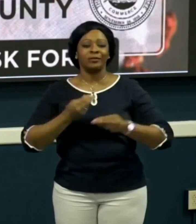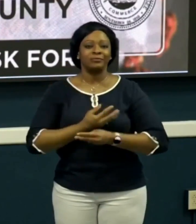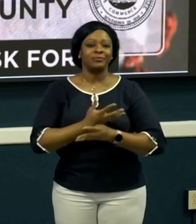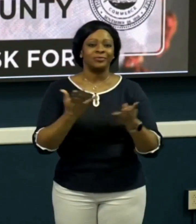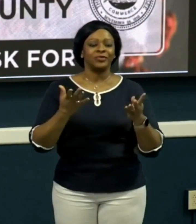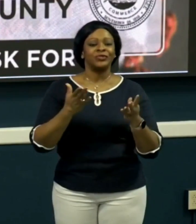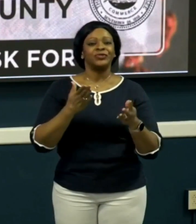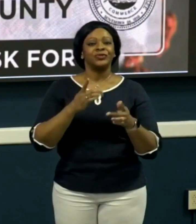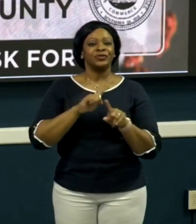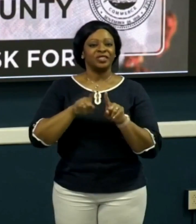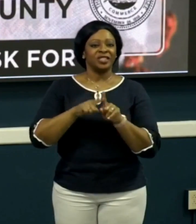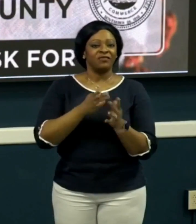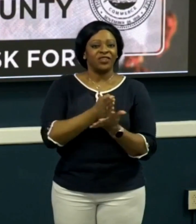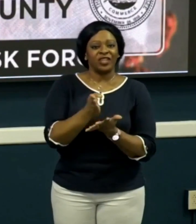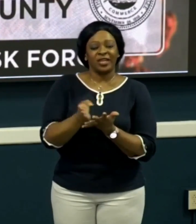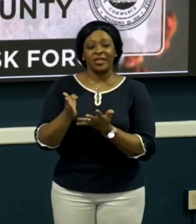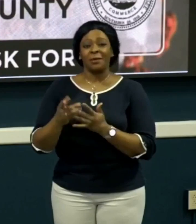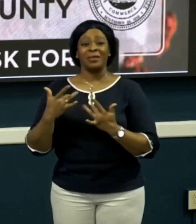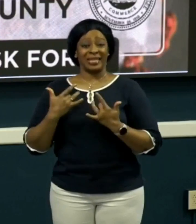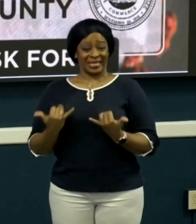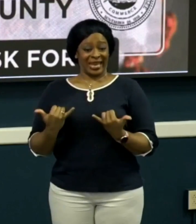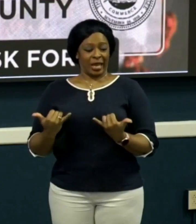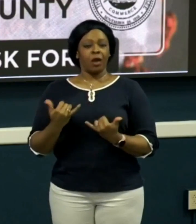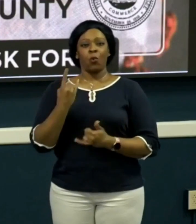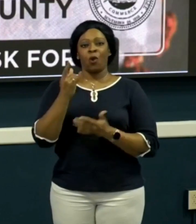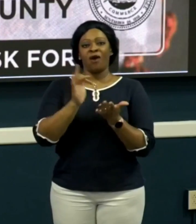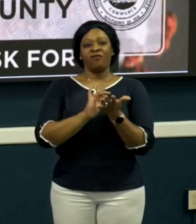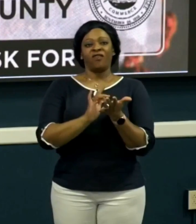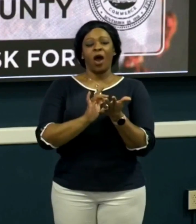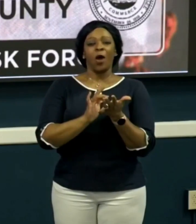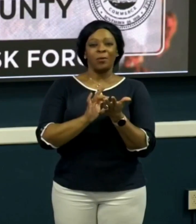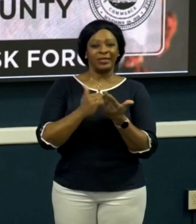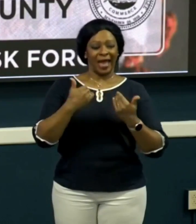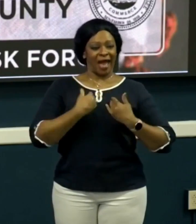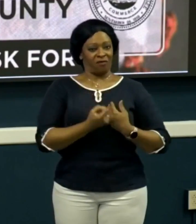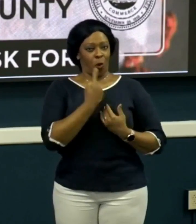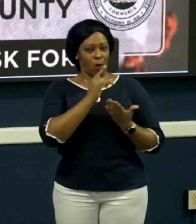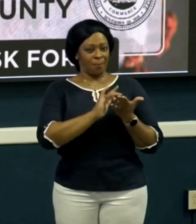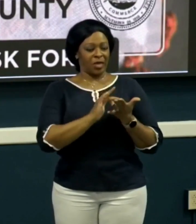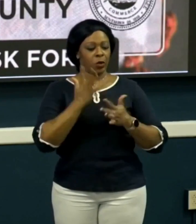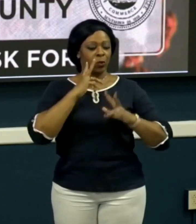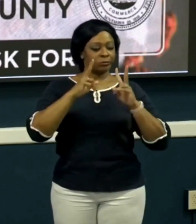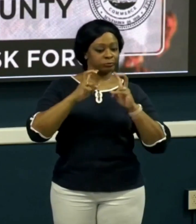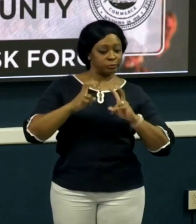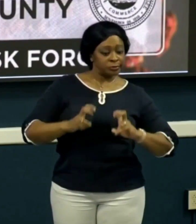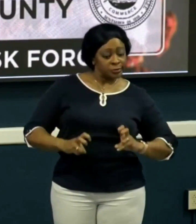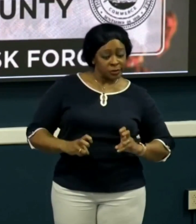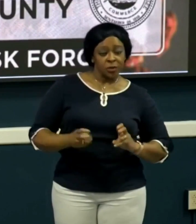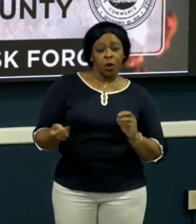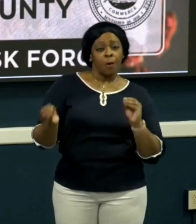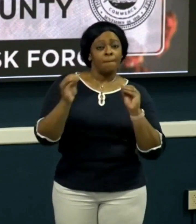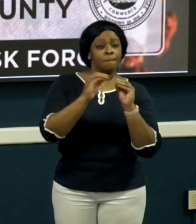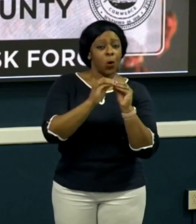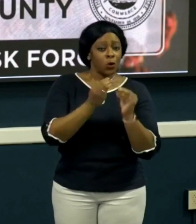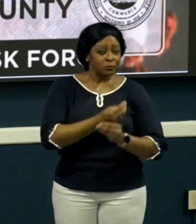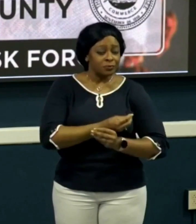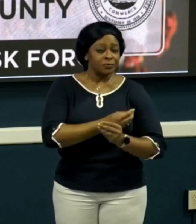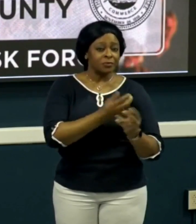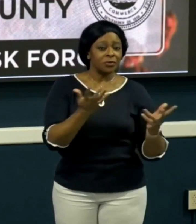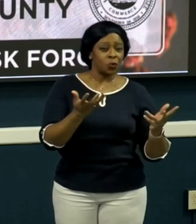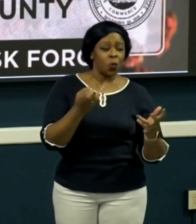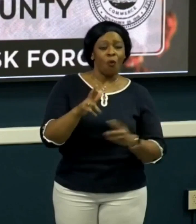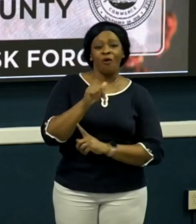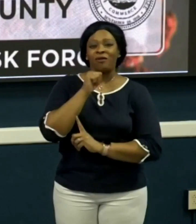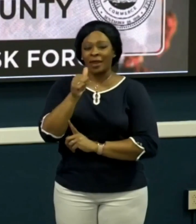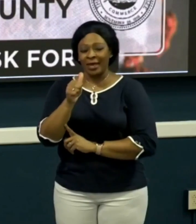channels. Today, it's available through only one pharmacy. They will evaluate the conditions as we get more They may choose to put more outlets out there, but